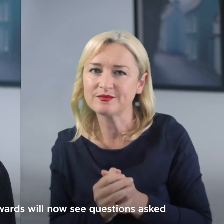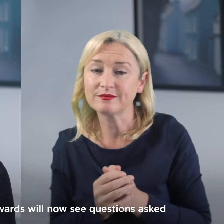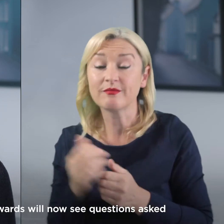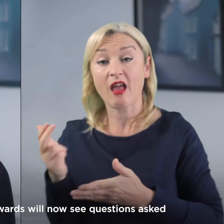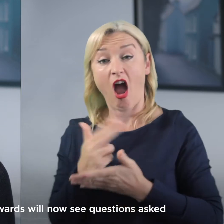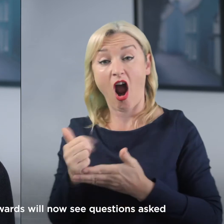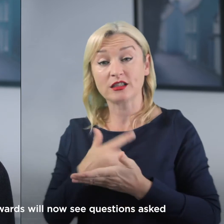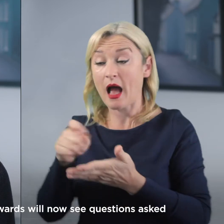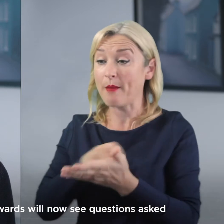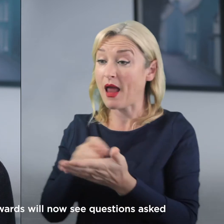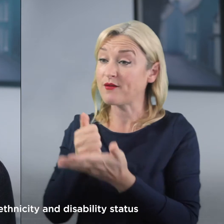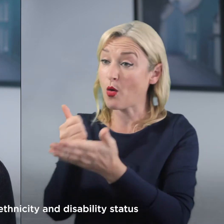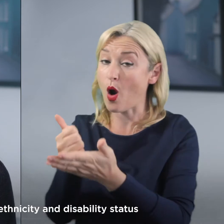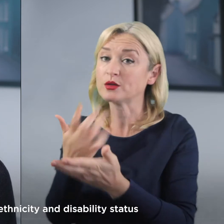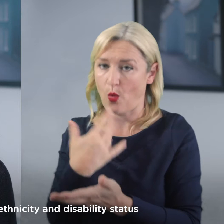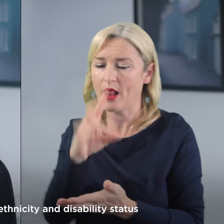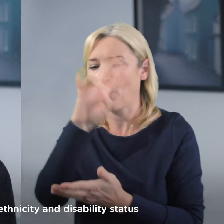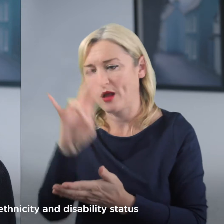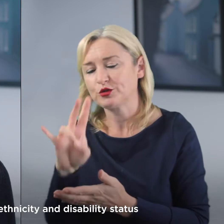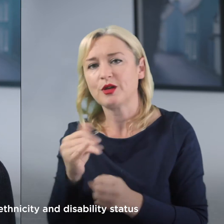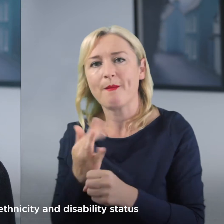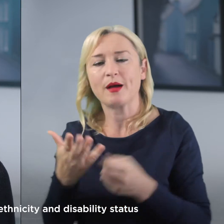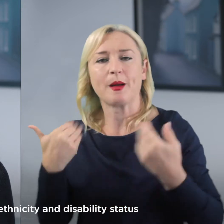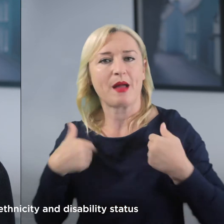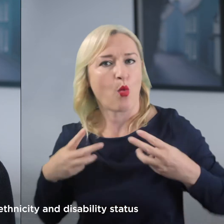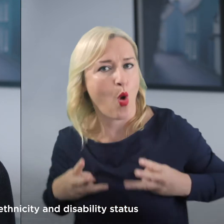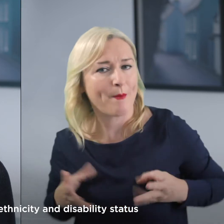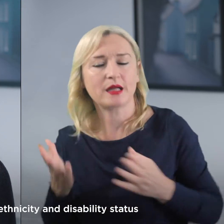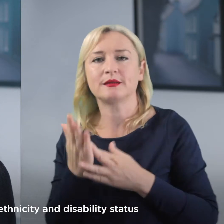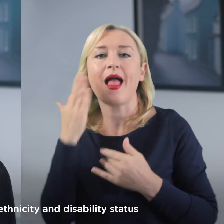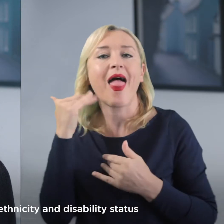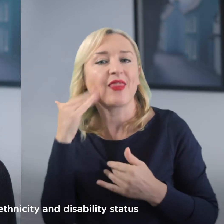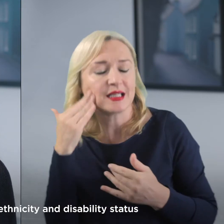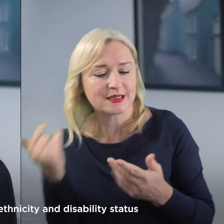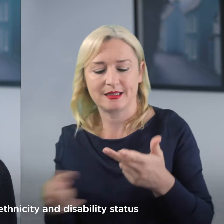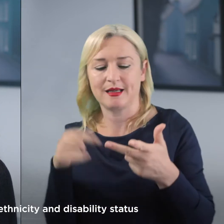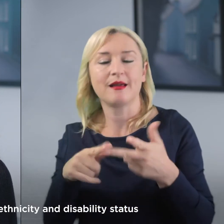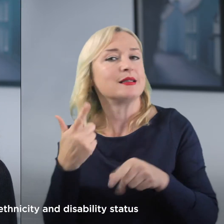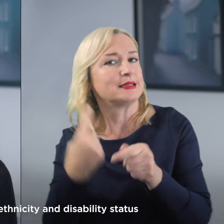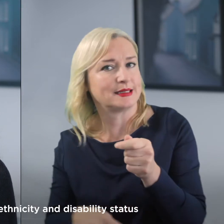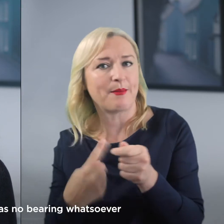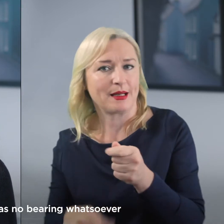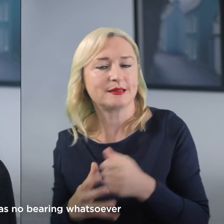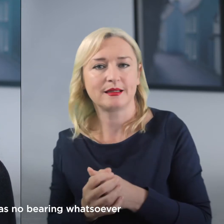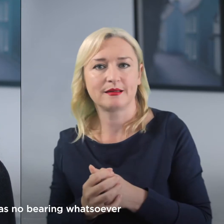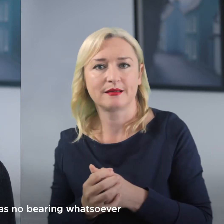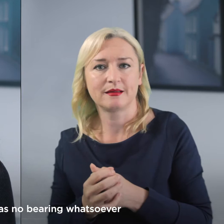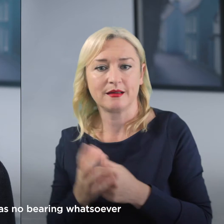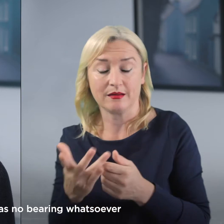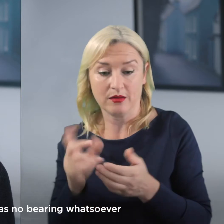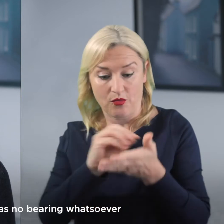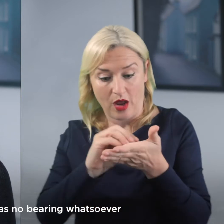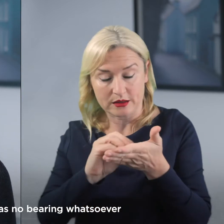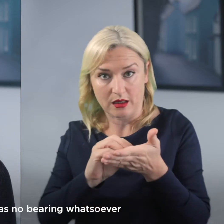for awards will now see questions asked about their gender, ethnicity, and disability status. Of course, this has